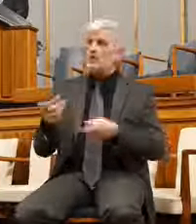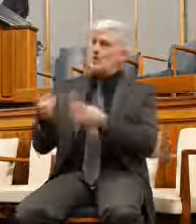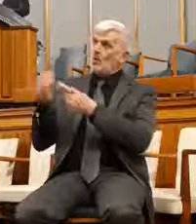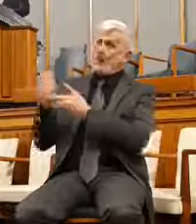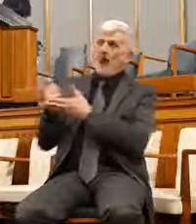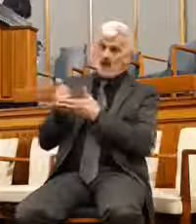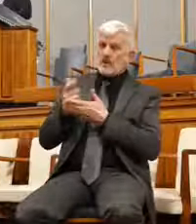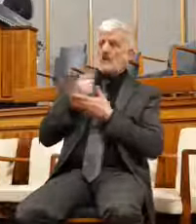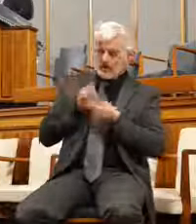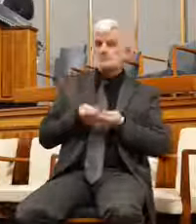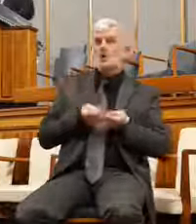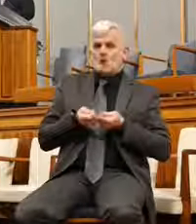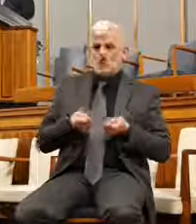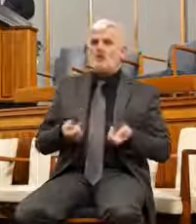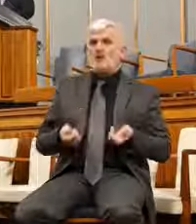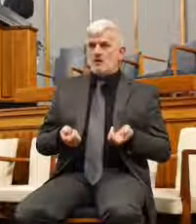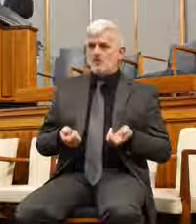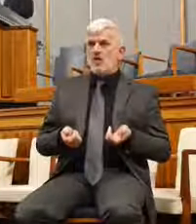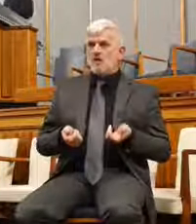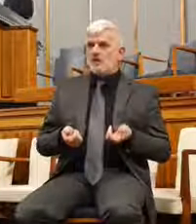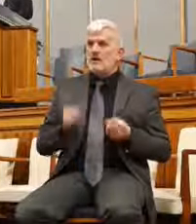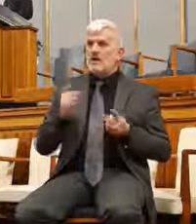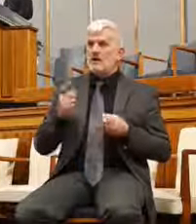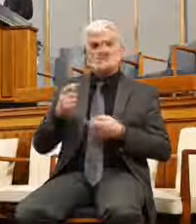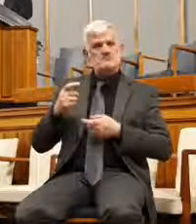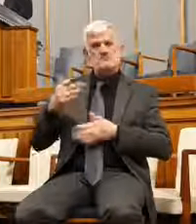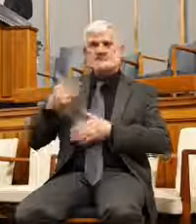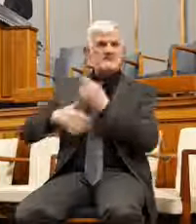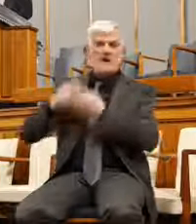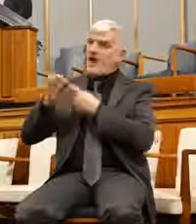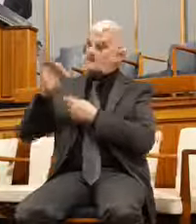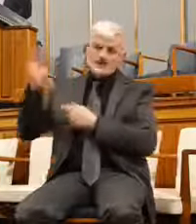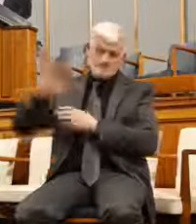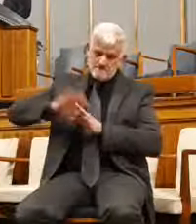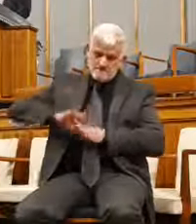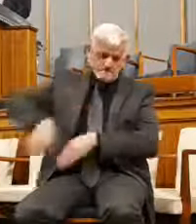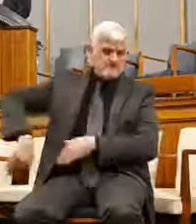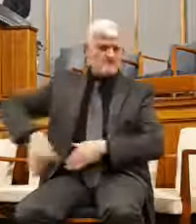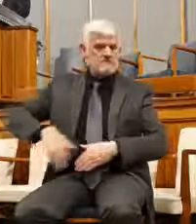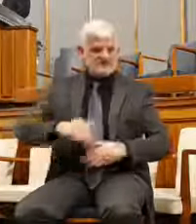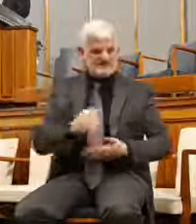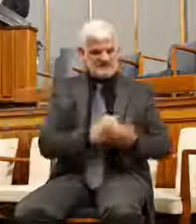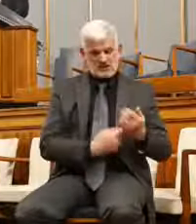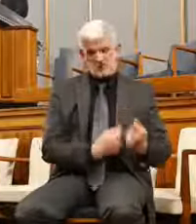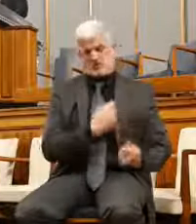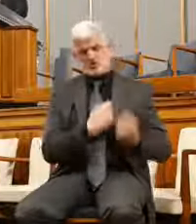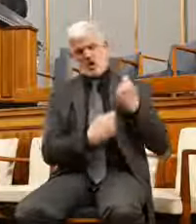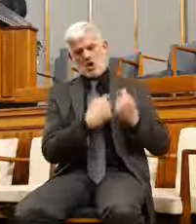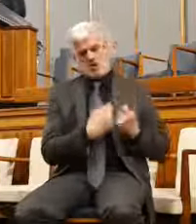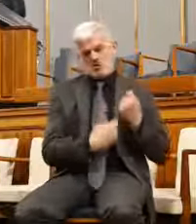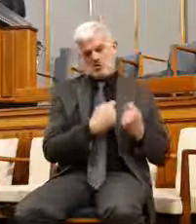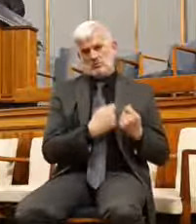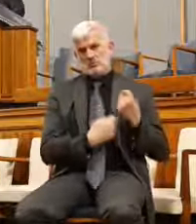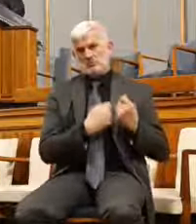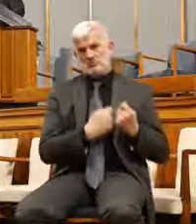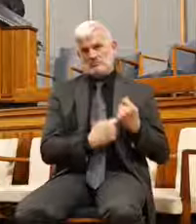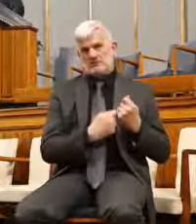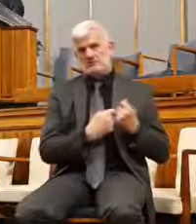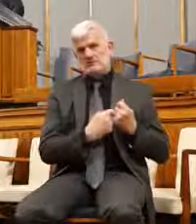God. Sin will have mastery over you, but with God, you will have